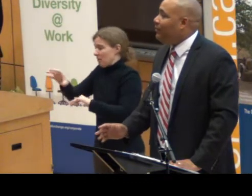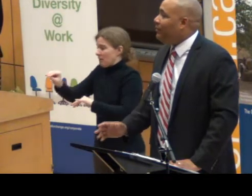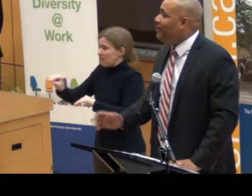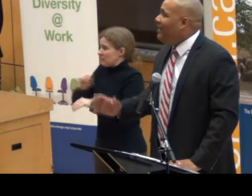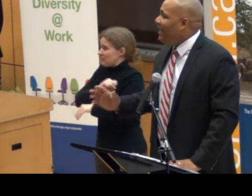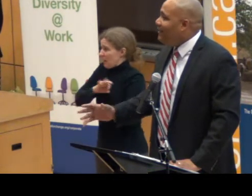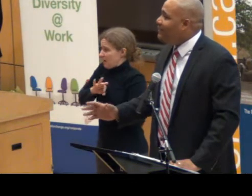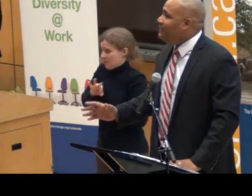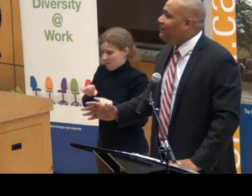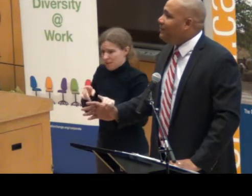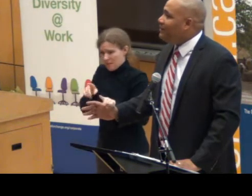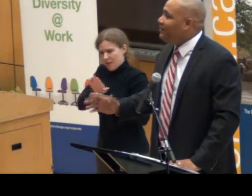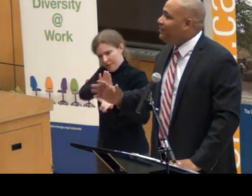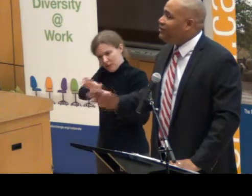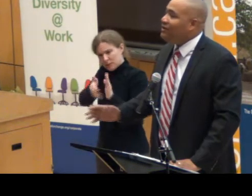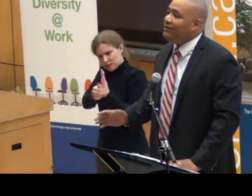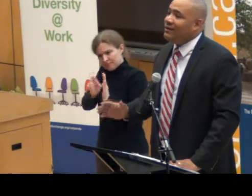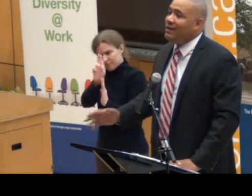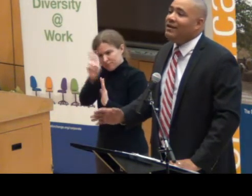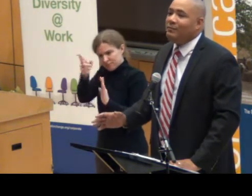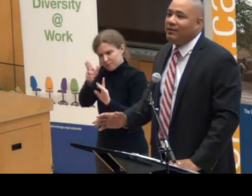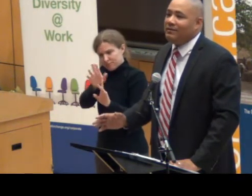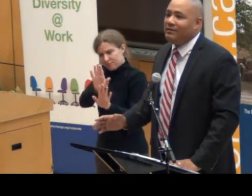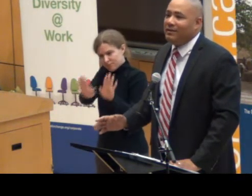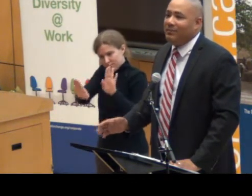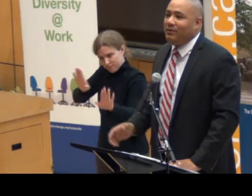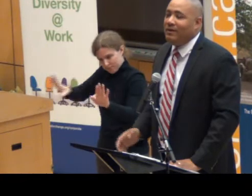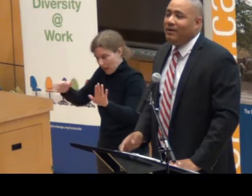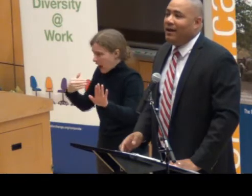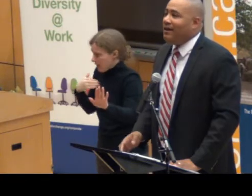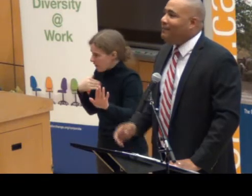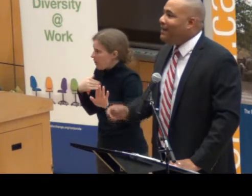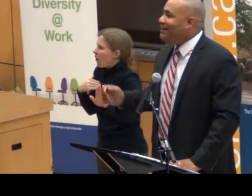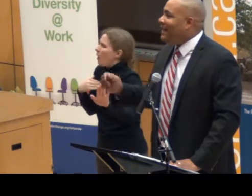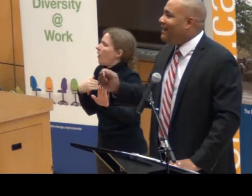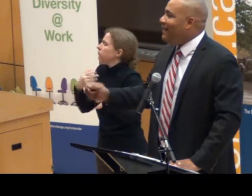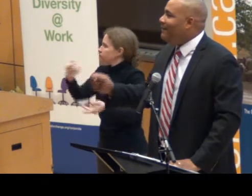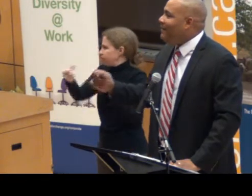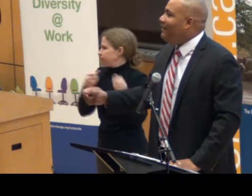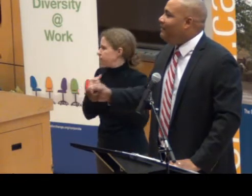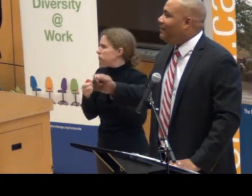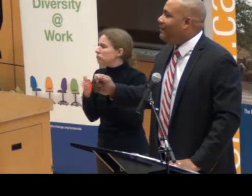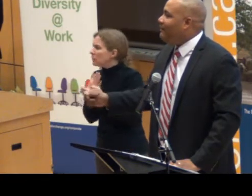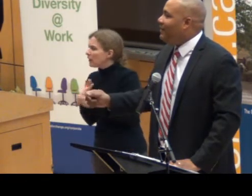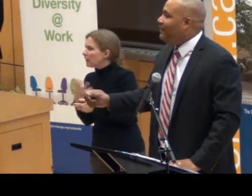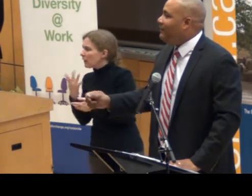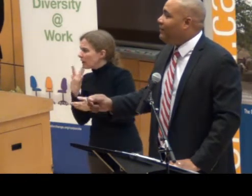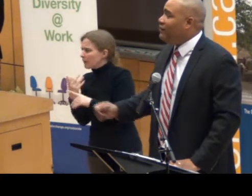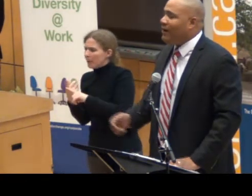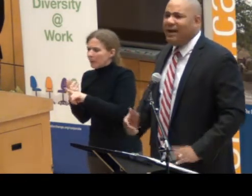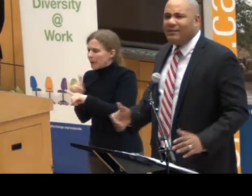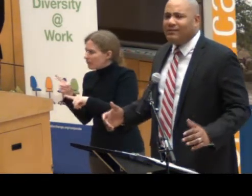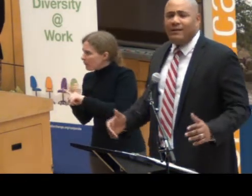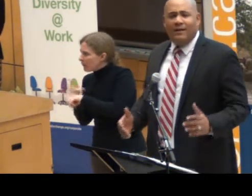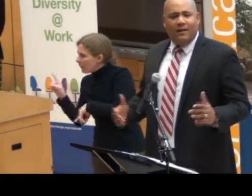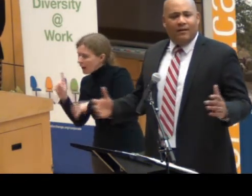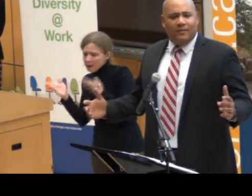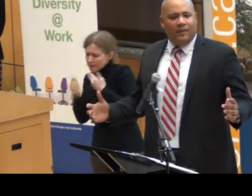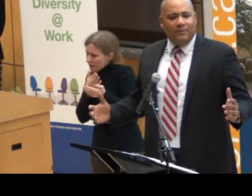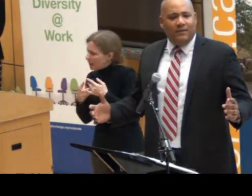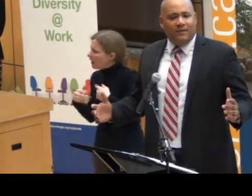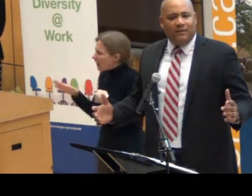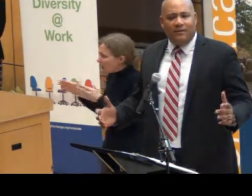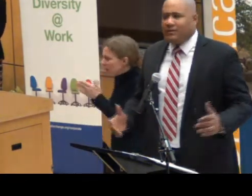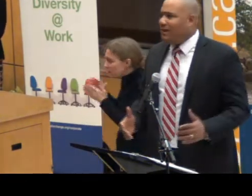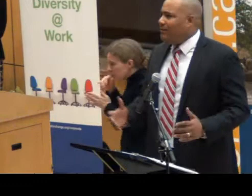that worked with her, had a specific skill that they could bring to the table, and it gave that company a competitive edge. So I asked her, are